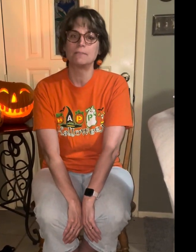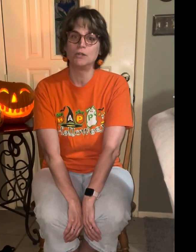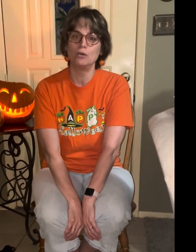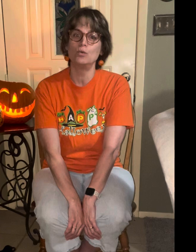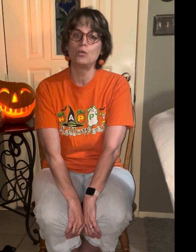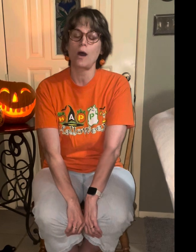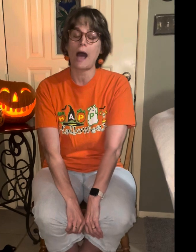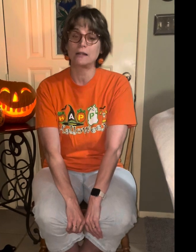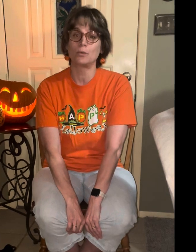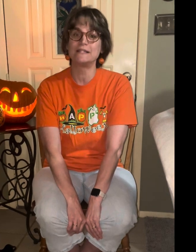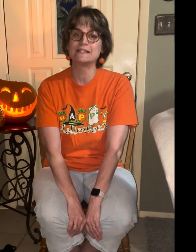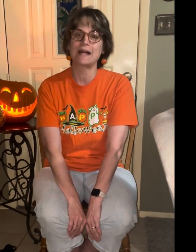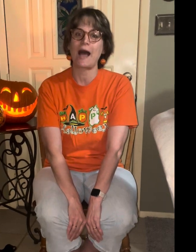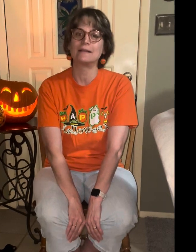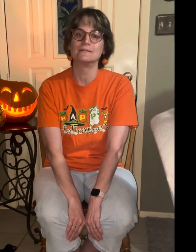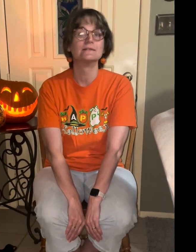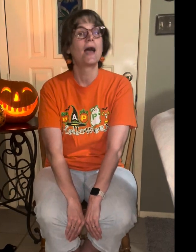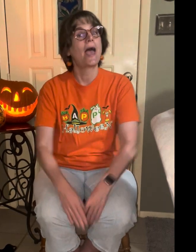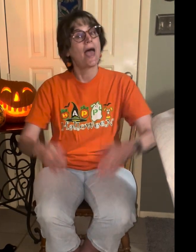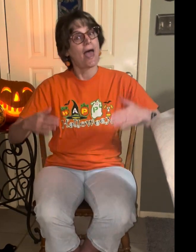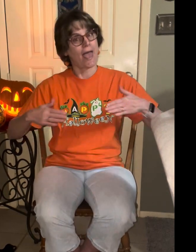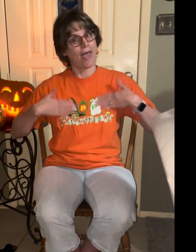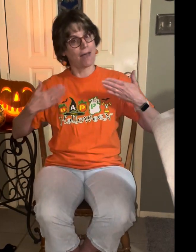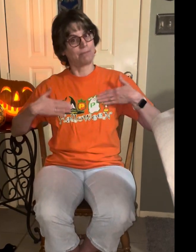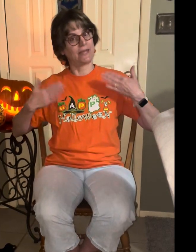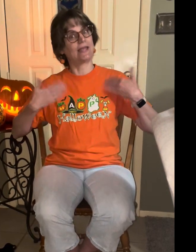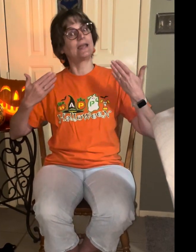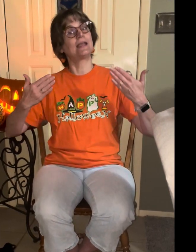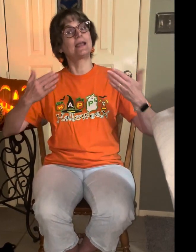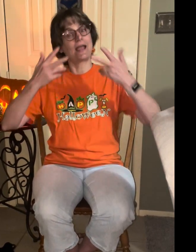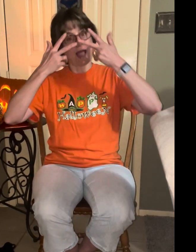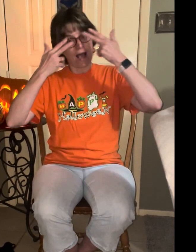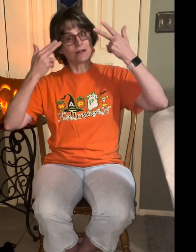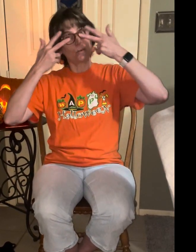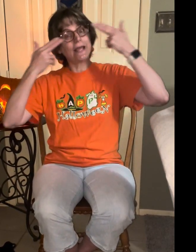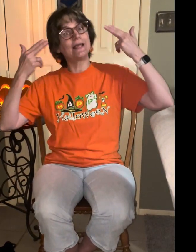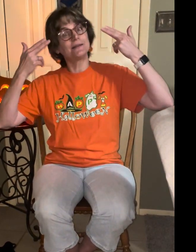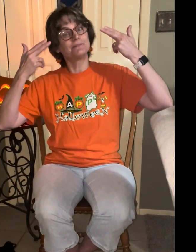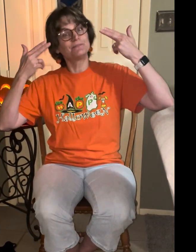some new Halloween signs. Happy Halloween!